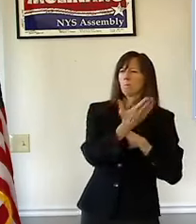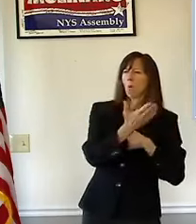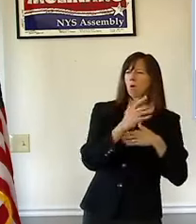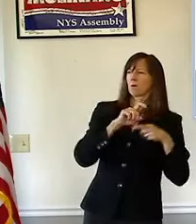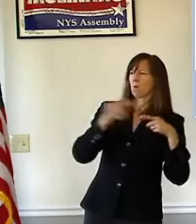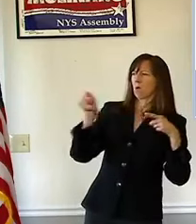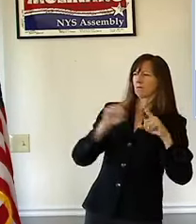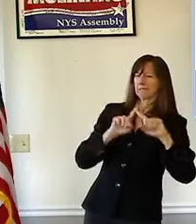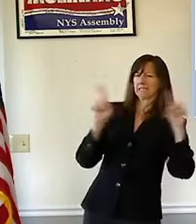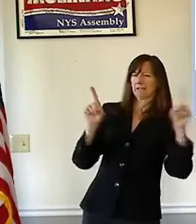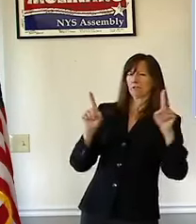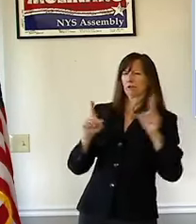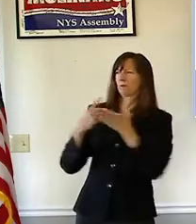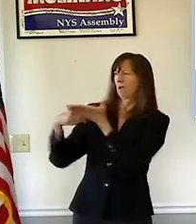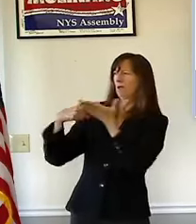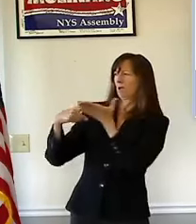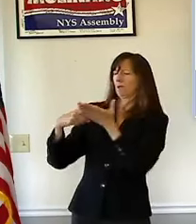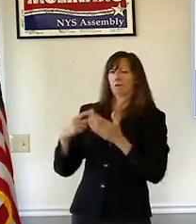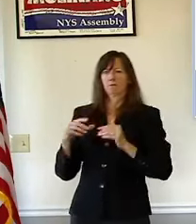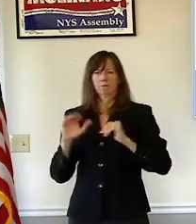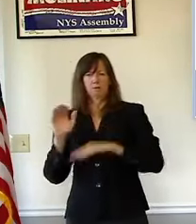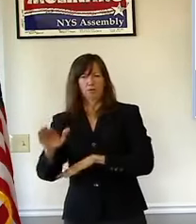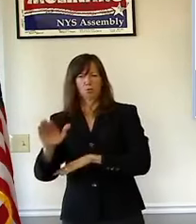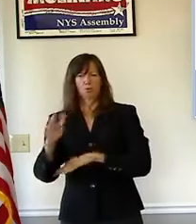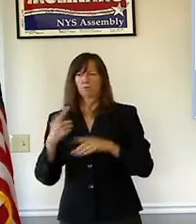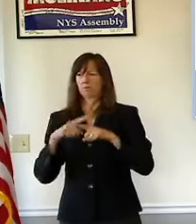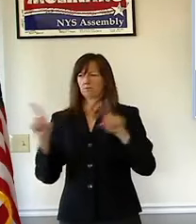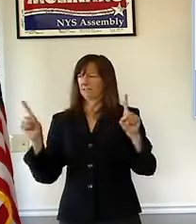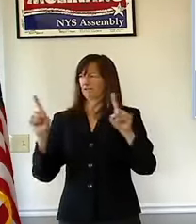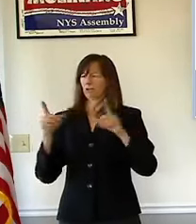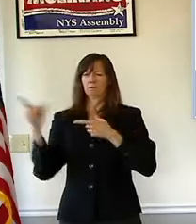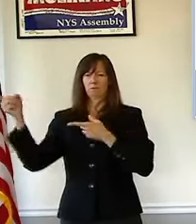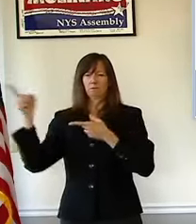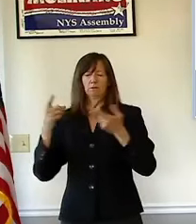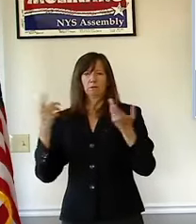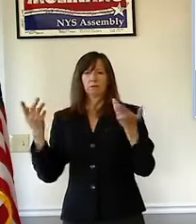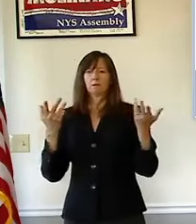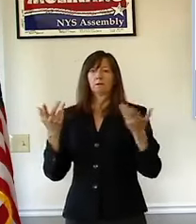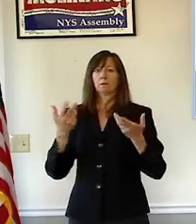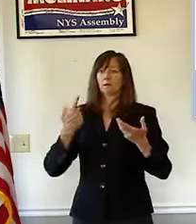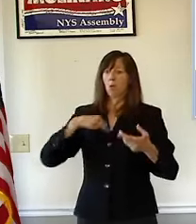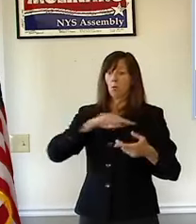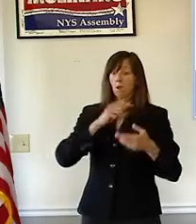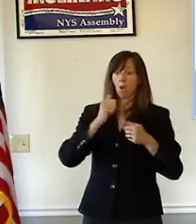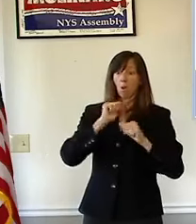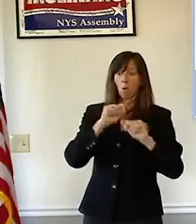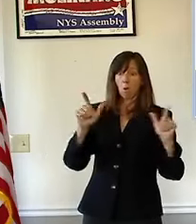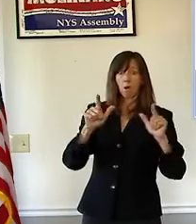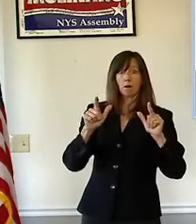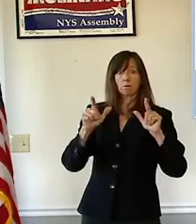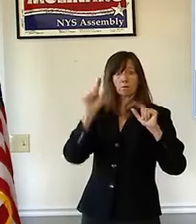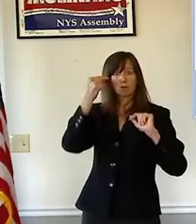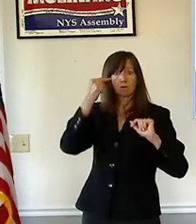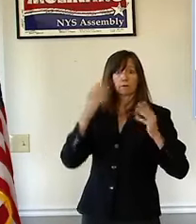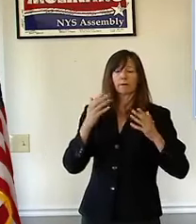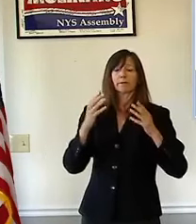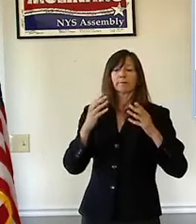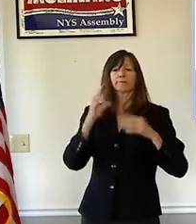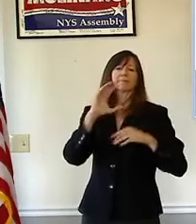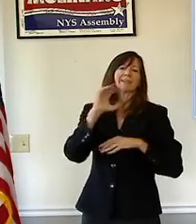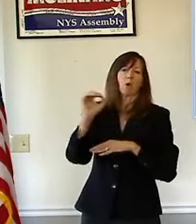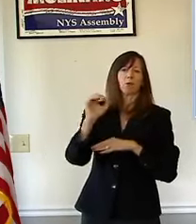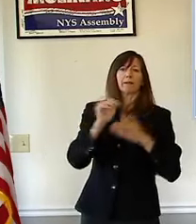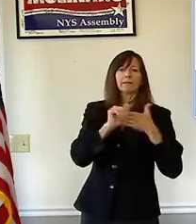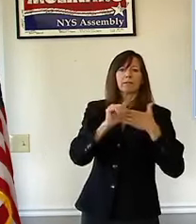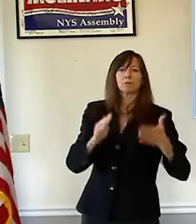us later in the day. We all talk, all the county leaders, we try to communicate with one another. Early in the day, they were strident in suggesting